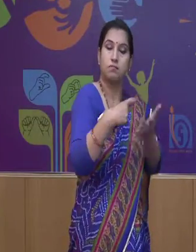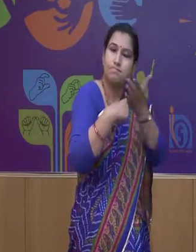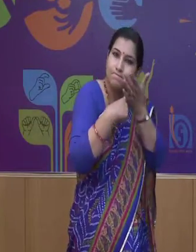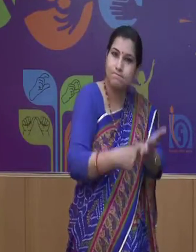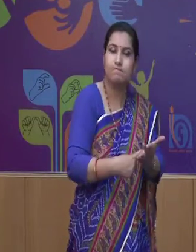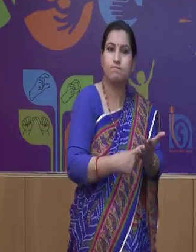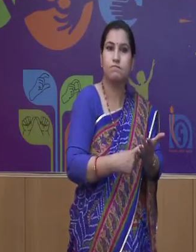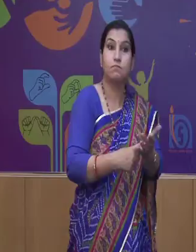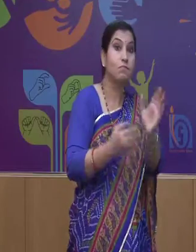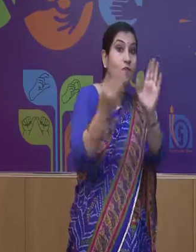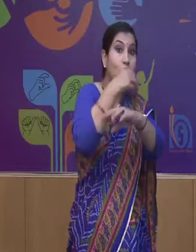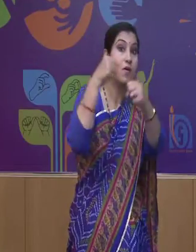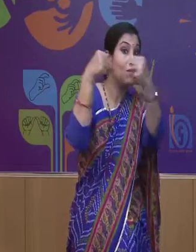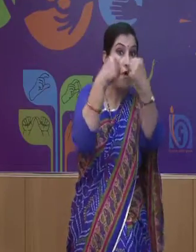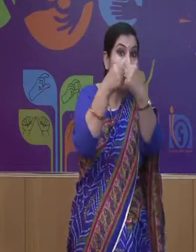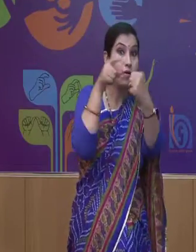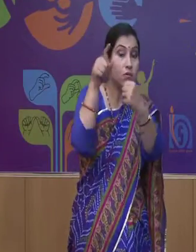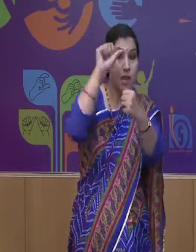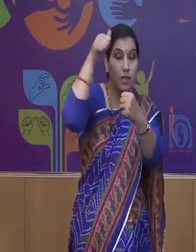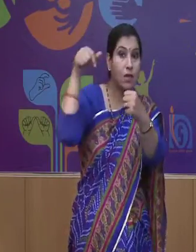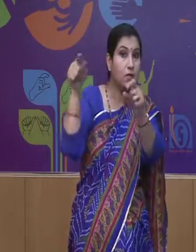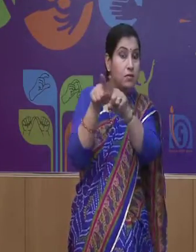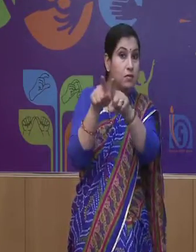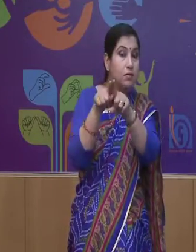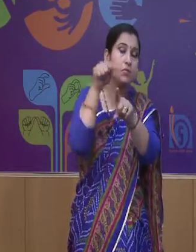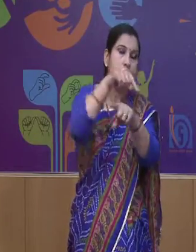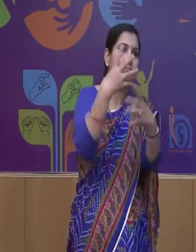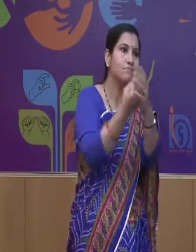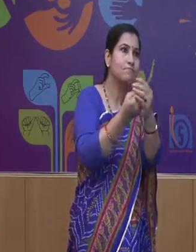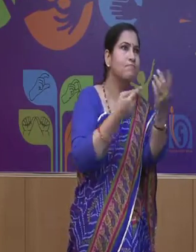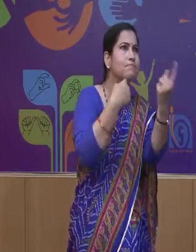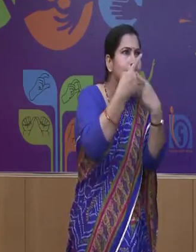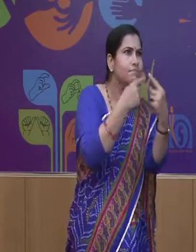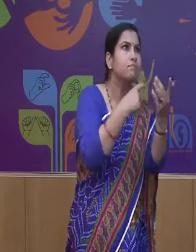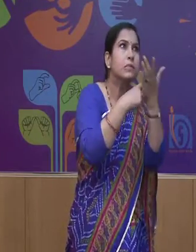who had fought earlier in the revolt of year 1857.